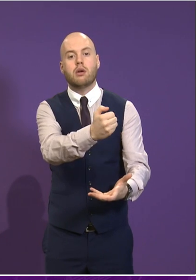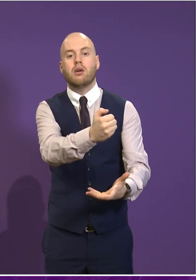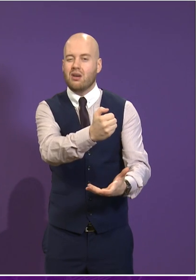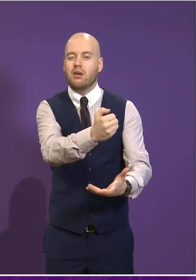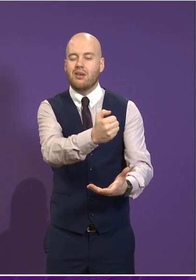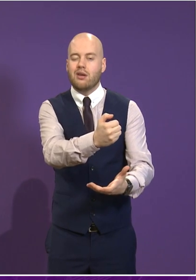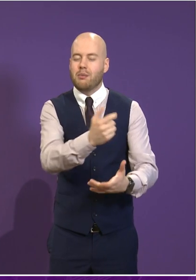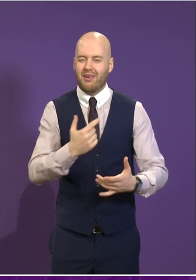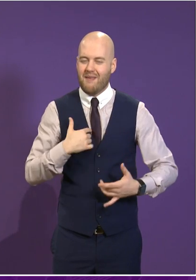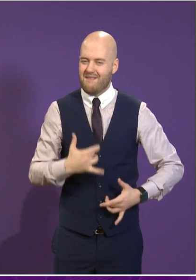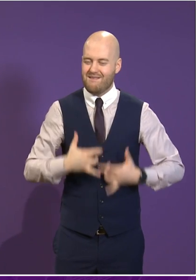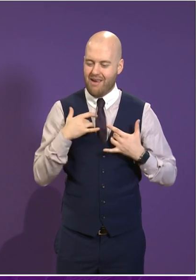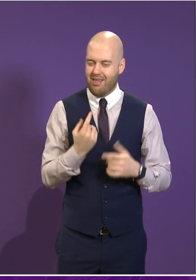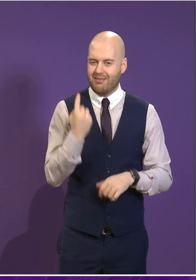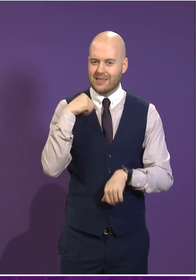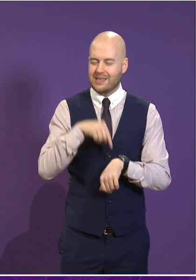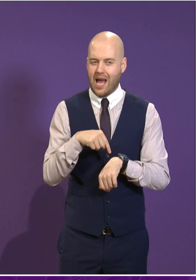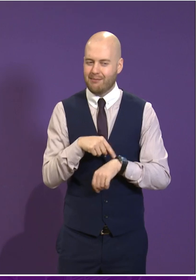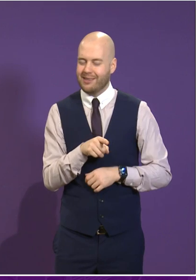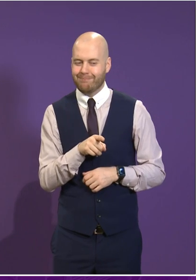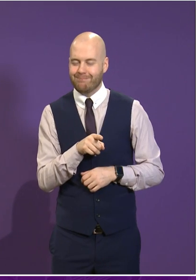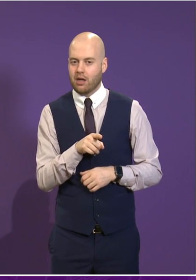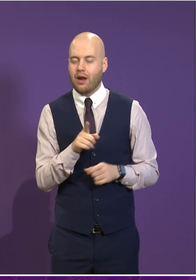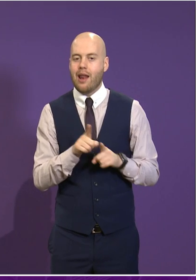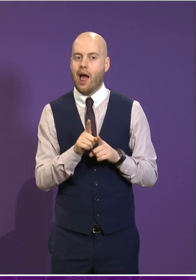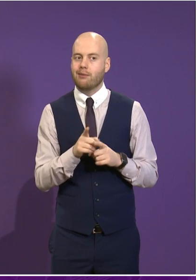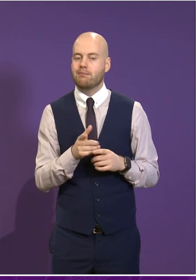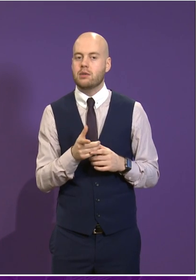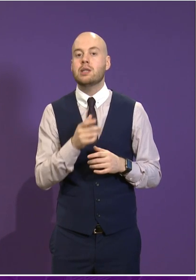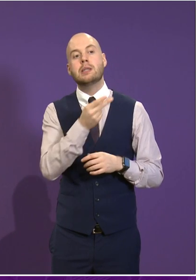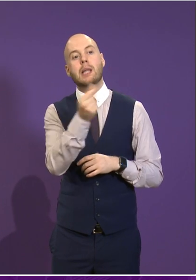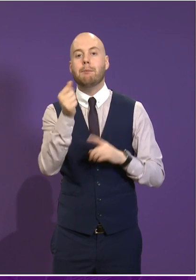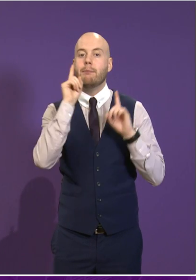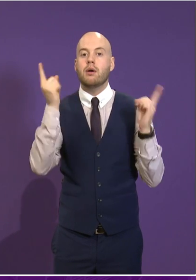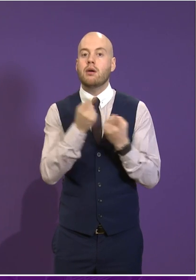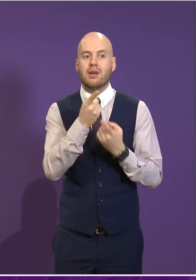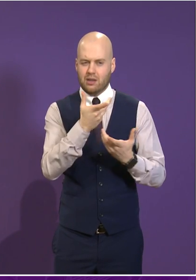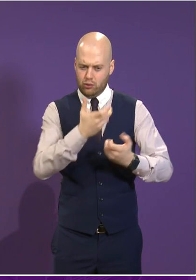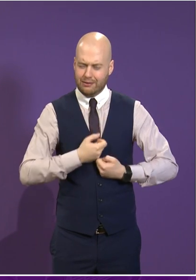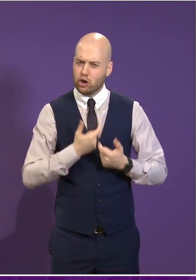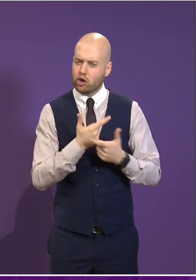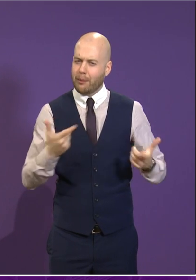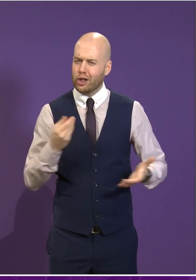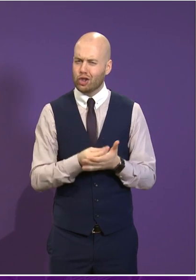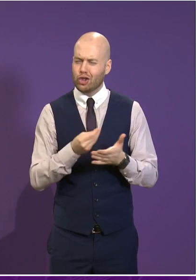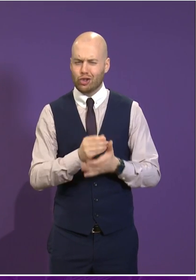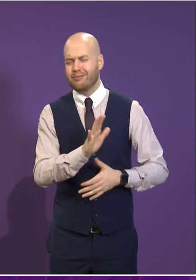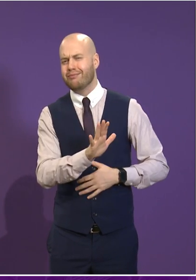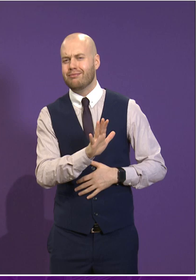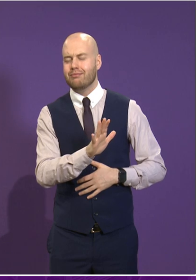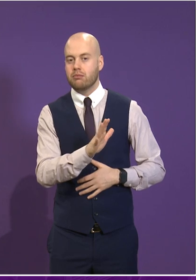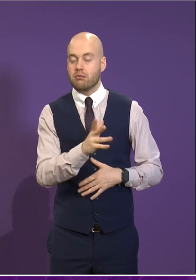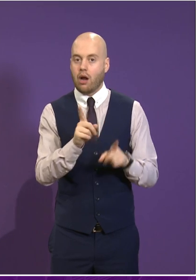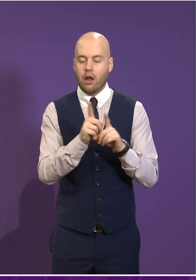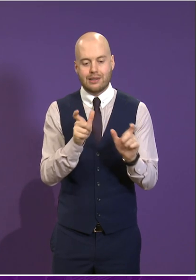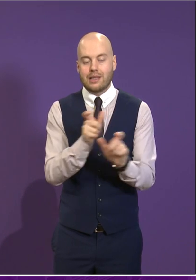that was probably over supporting some institutions and under supporting some others, and that, I mean, because